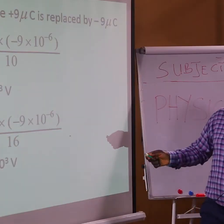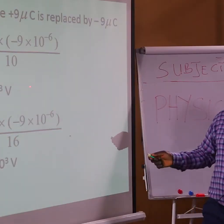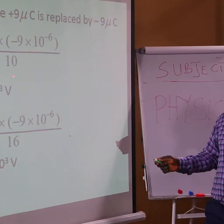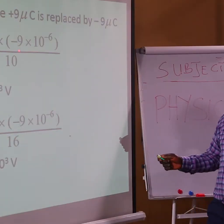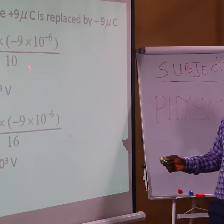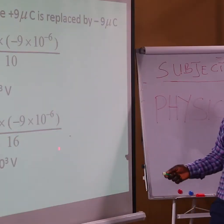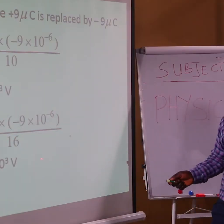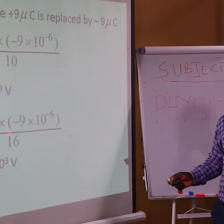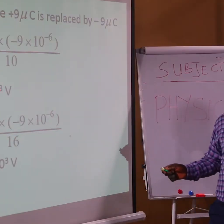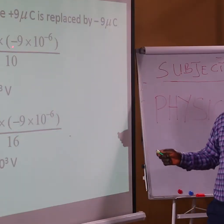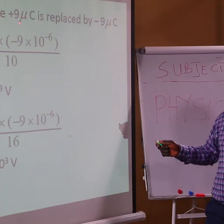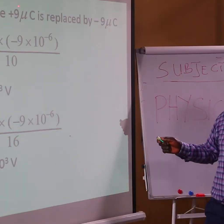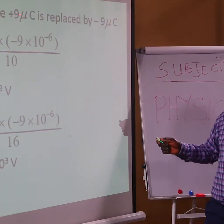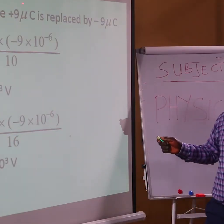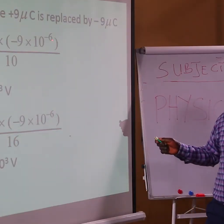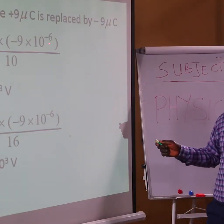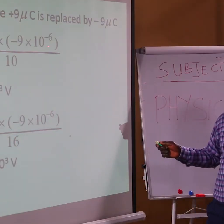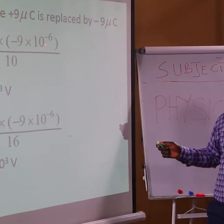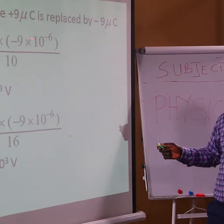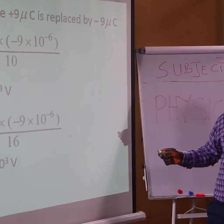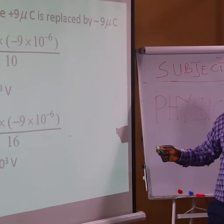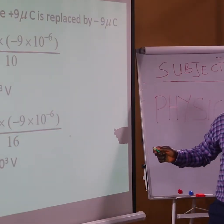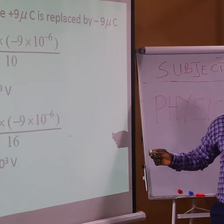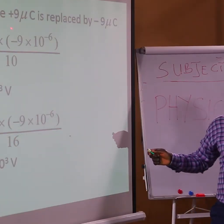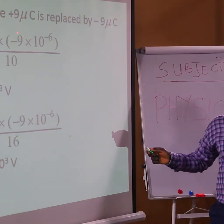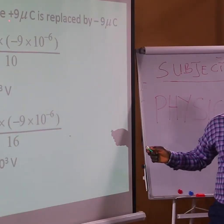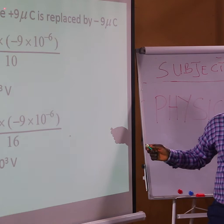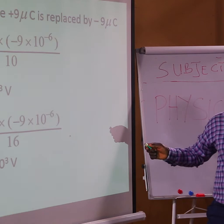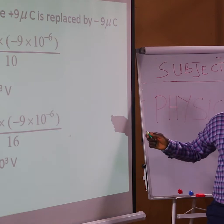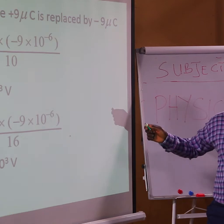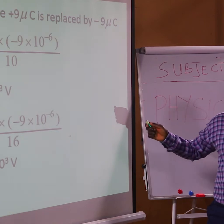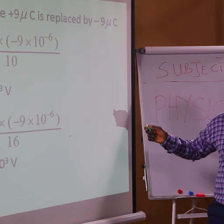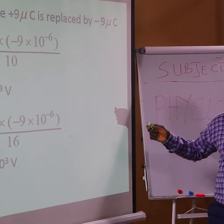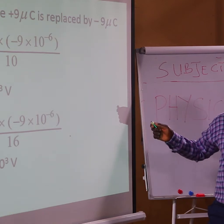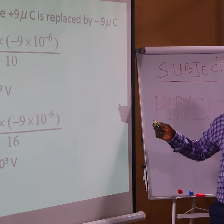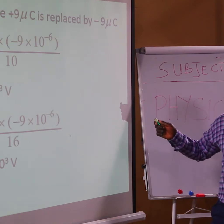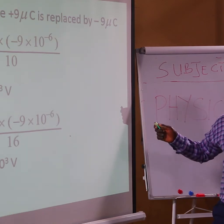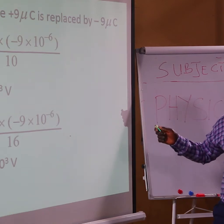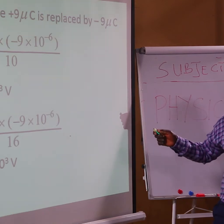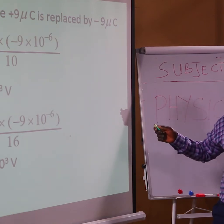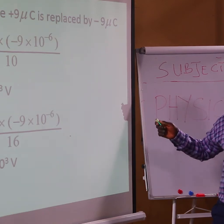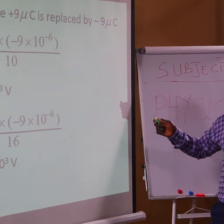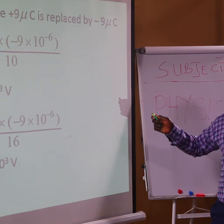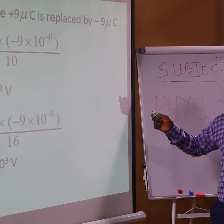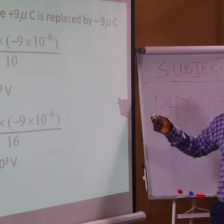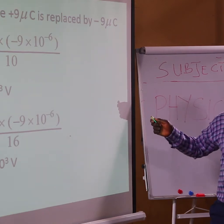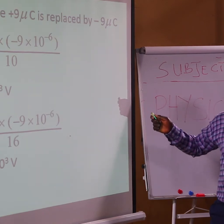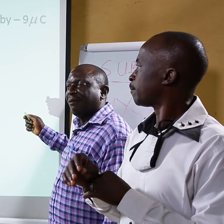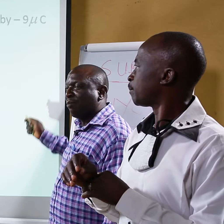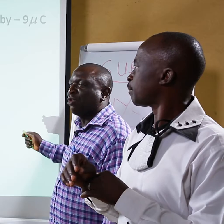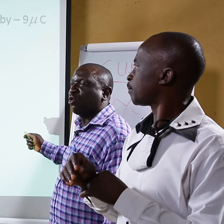Now suppose we replace plus Q with plus 9